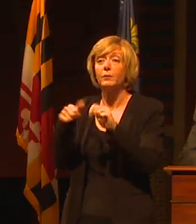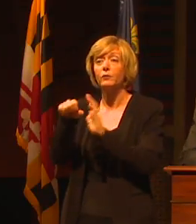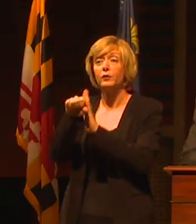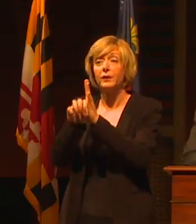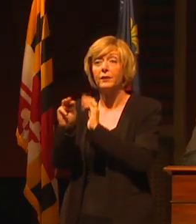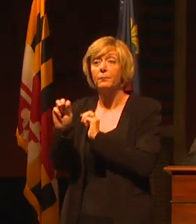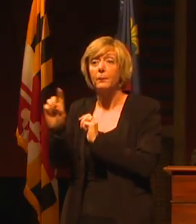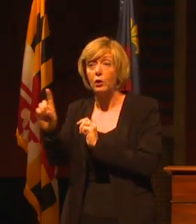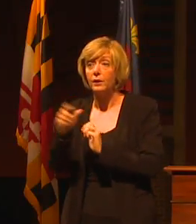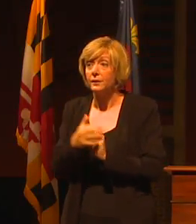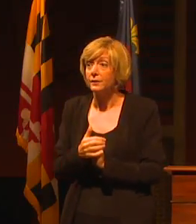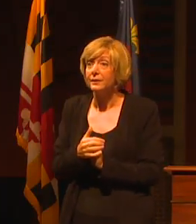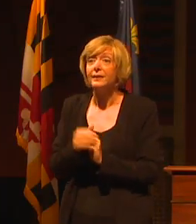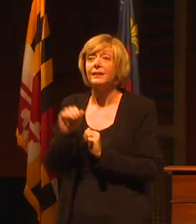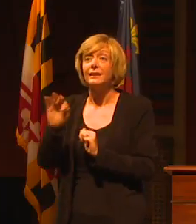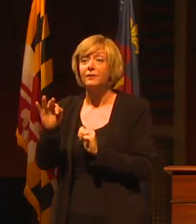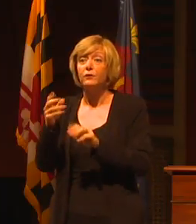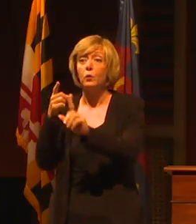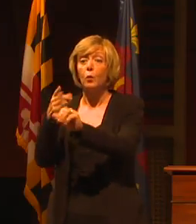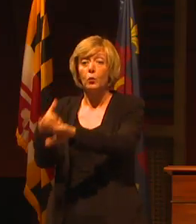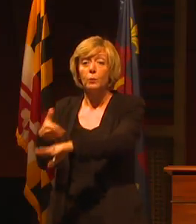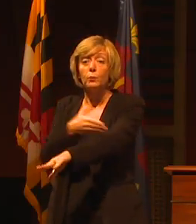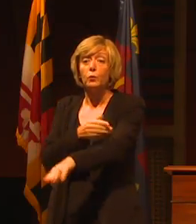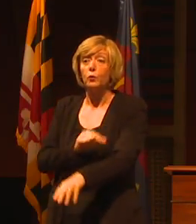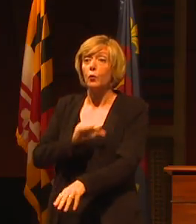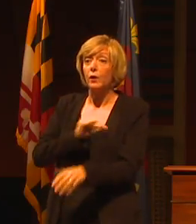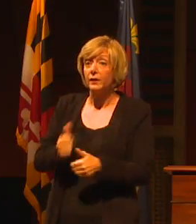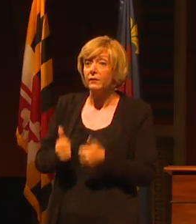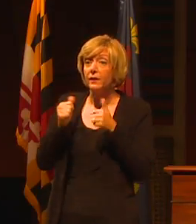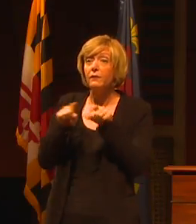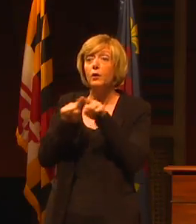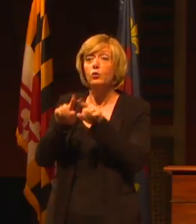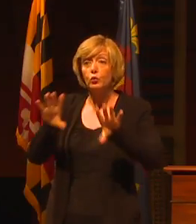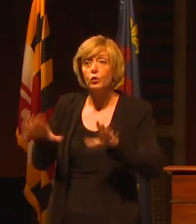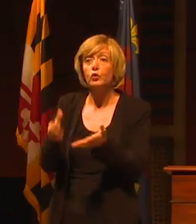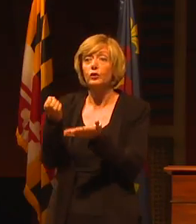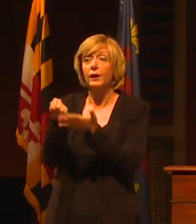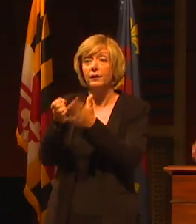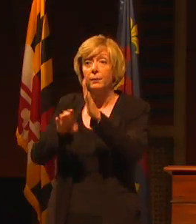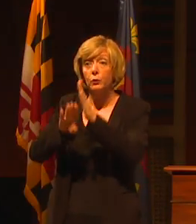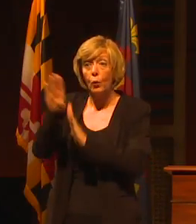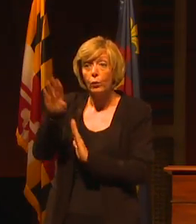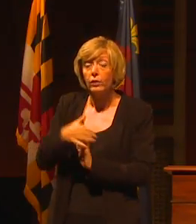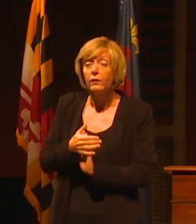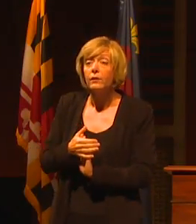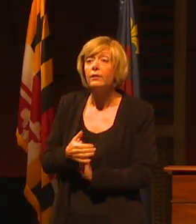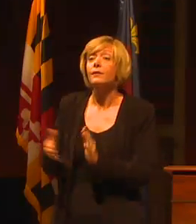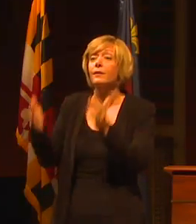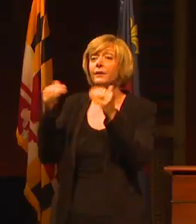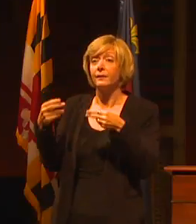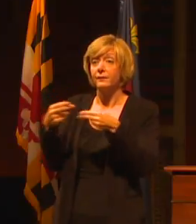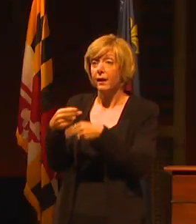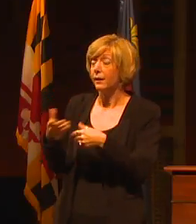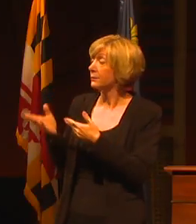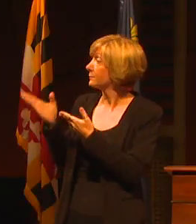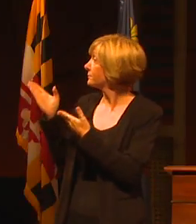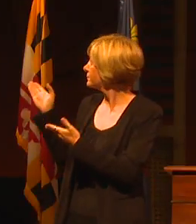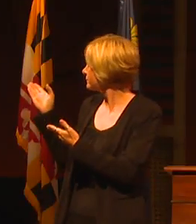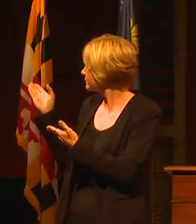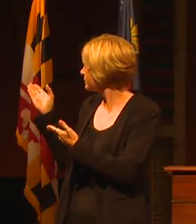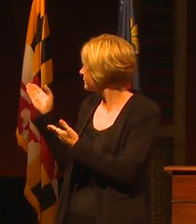to address a better quality of life and economic growth. The next slide is actually